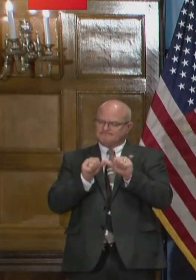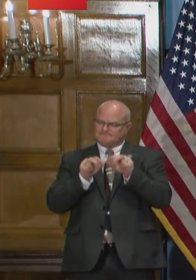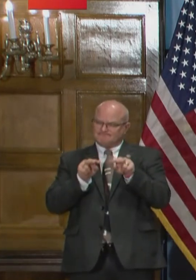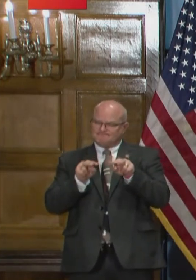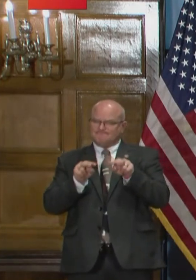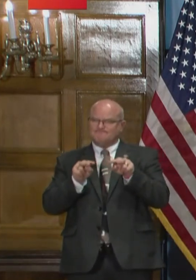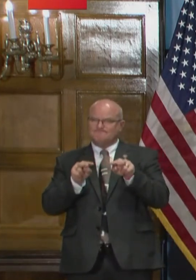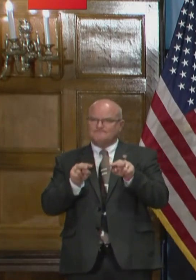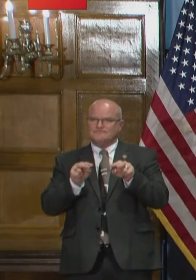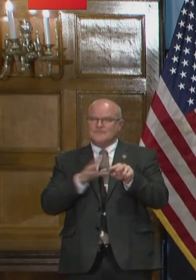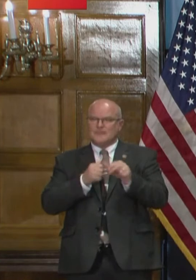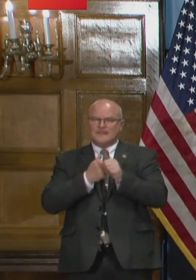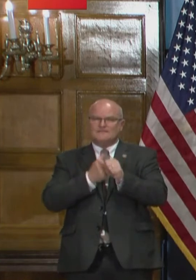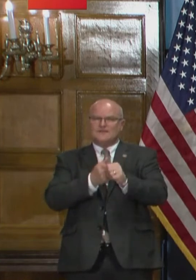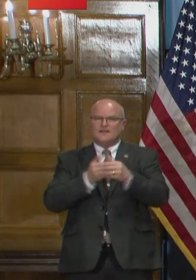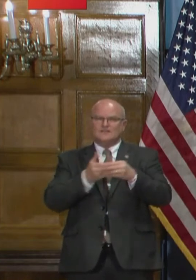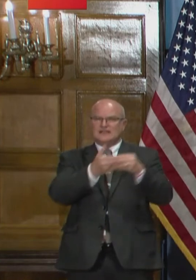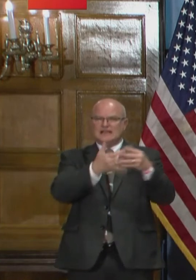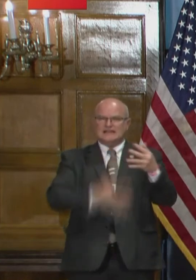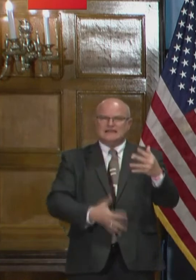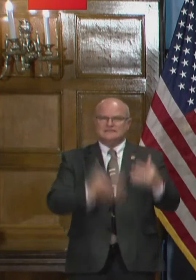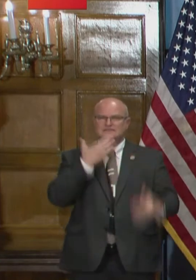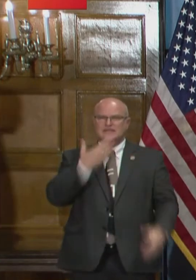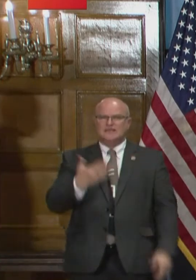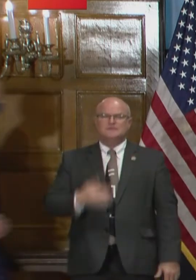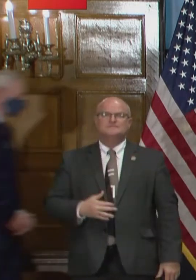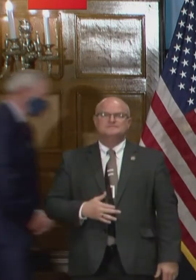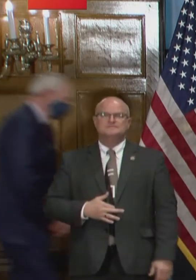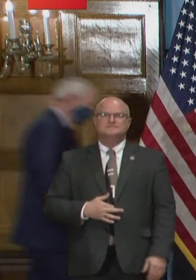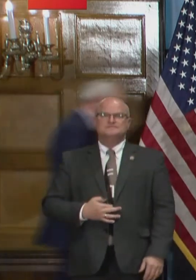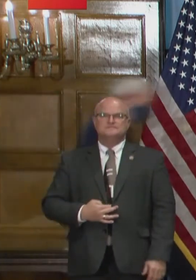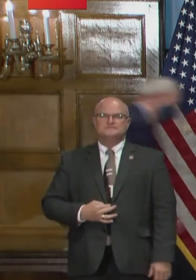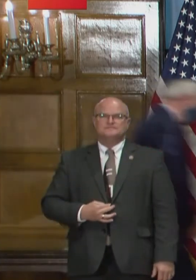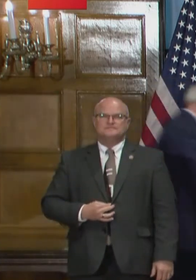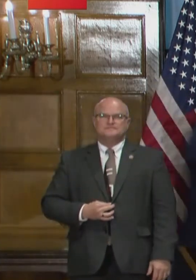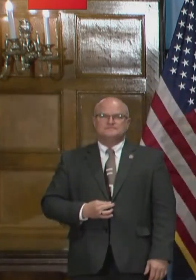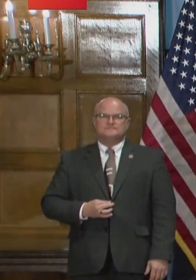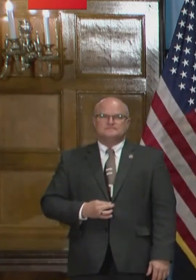guard and follow those precautions. Thank you, Governor.